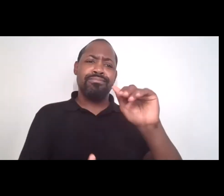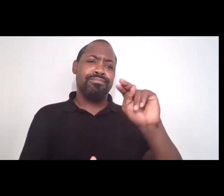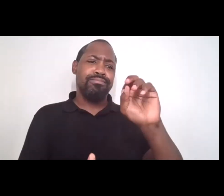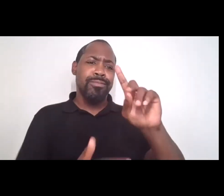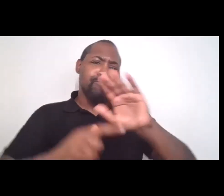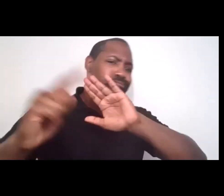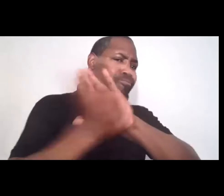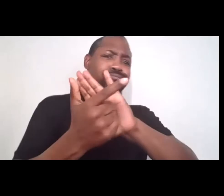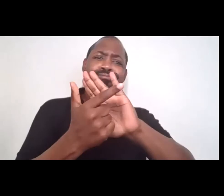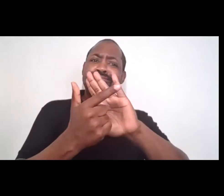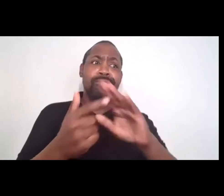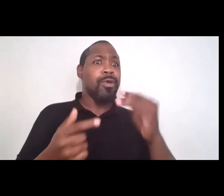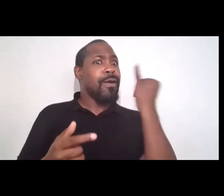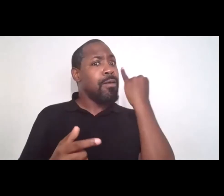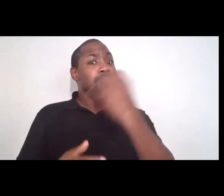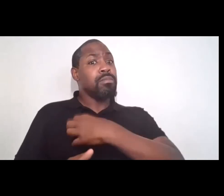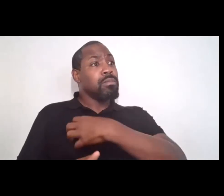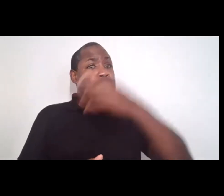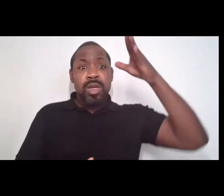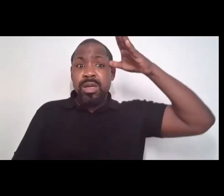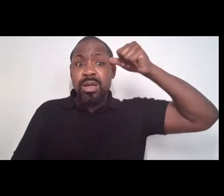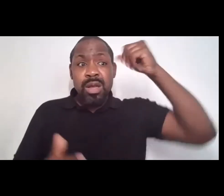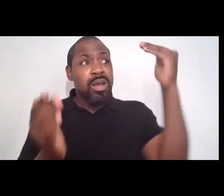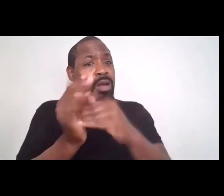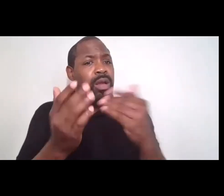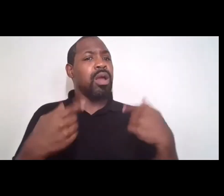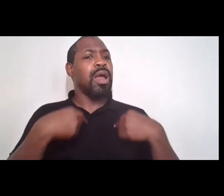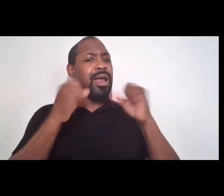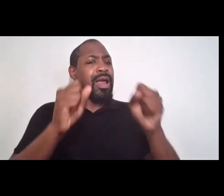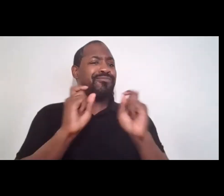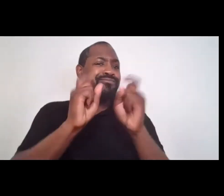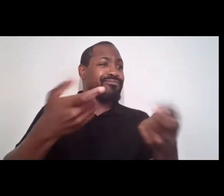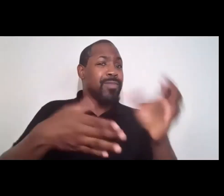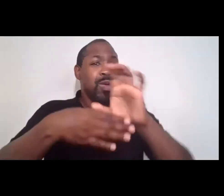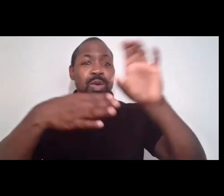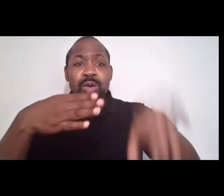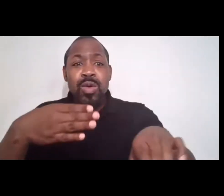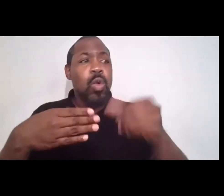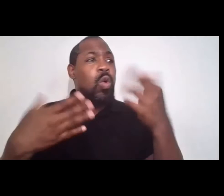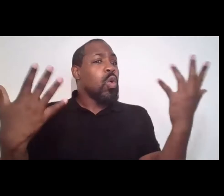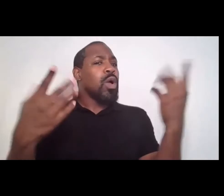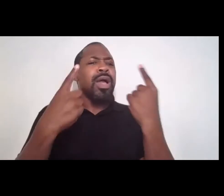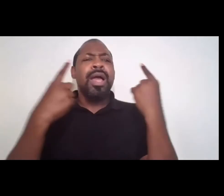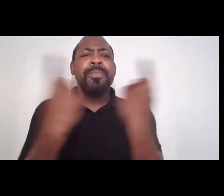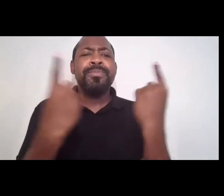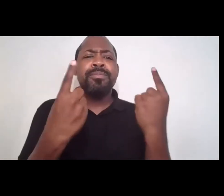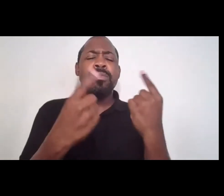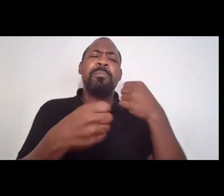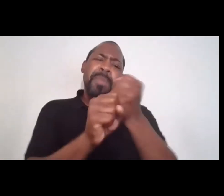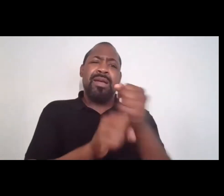And so there needs to be some kind of ban, if you will. But again, law enforcement is not heeding. And so there needs